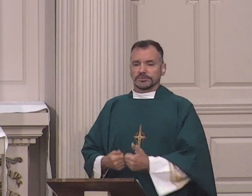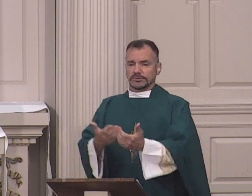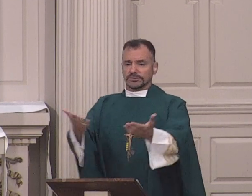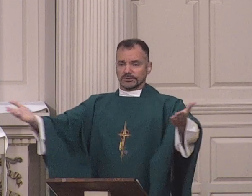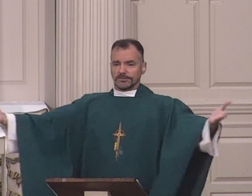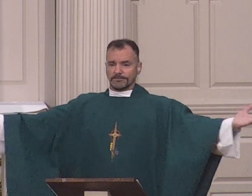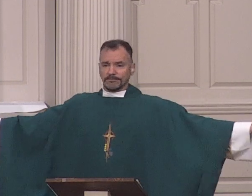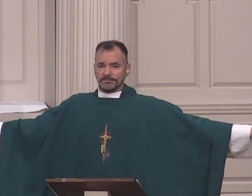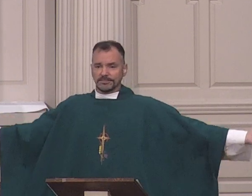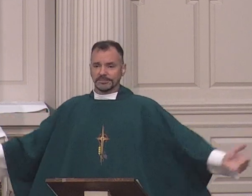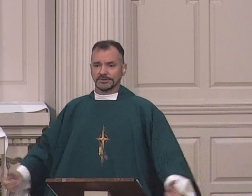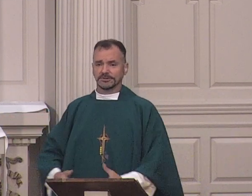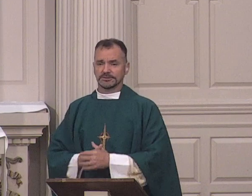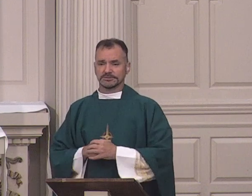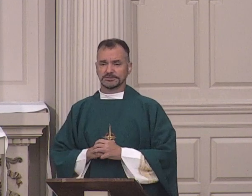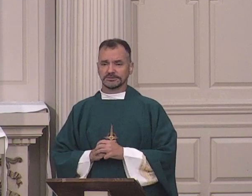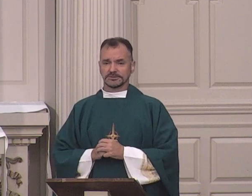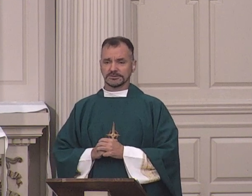The Lord be with you.